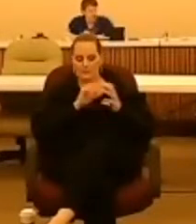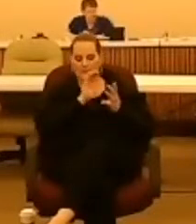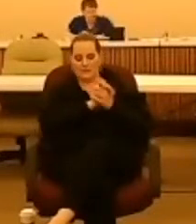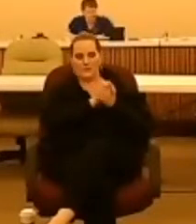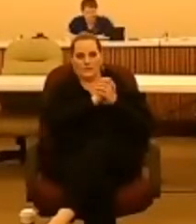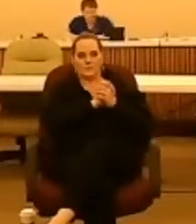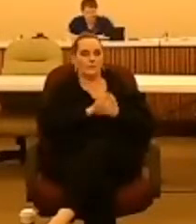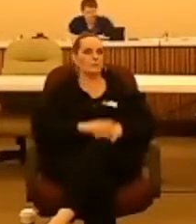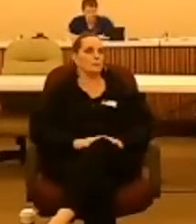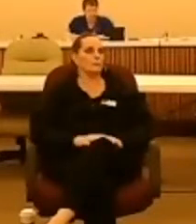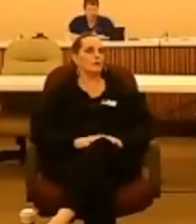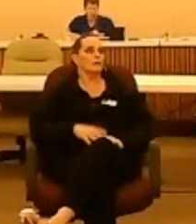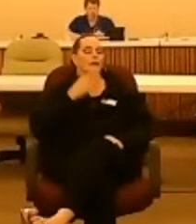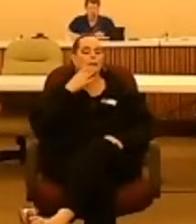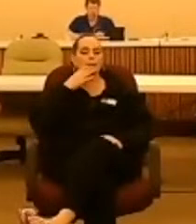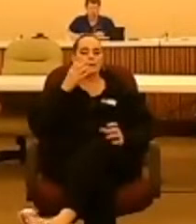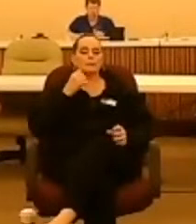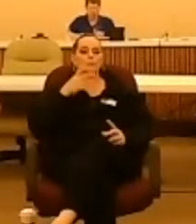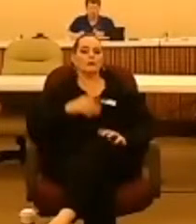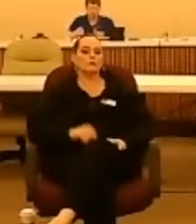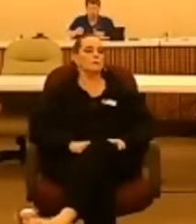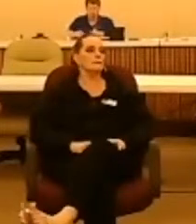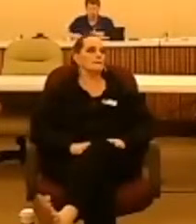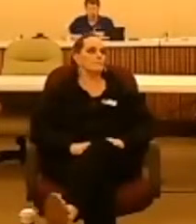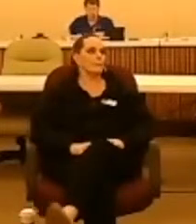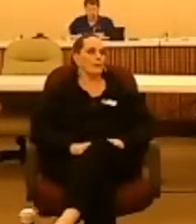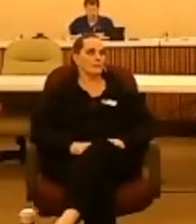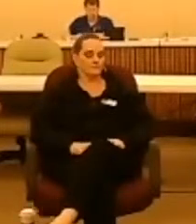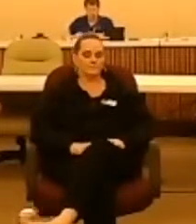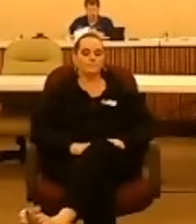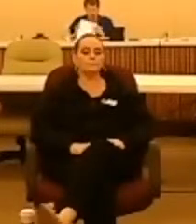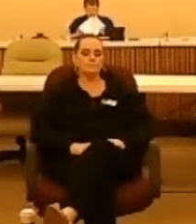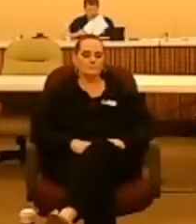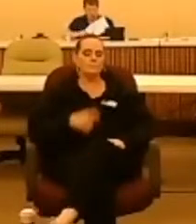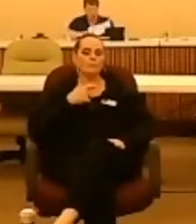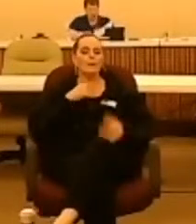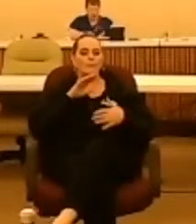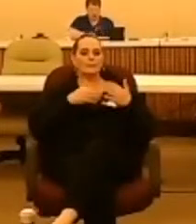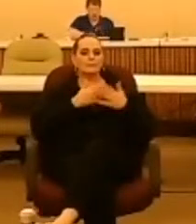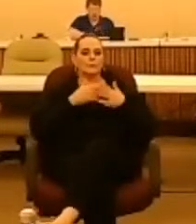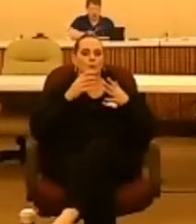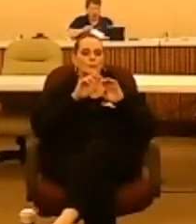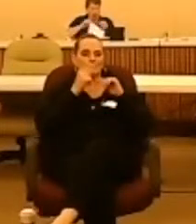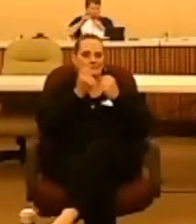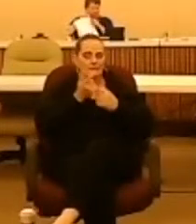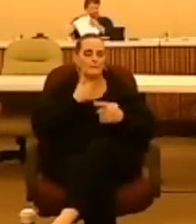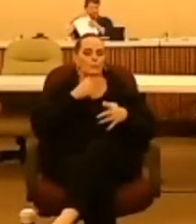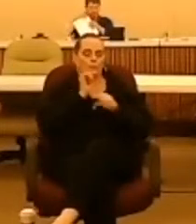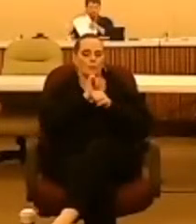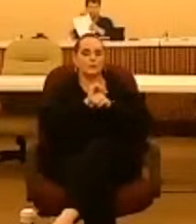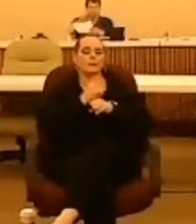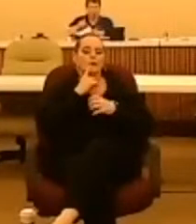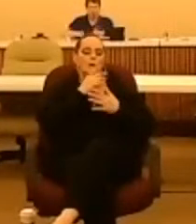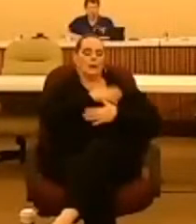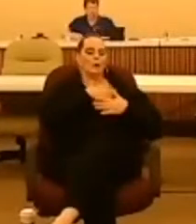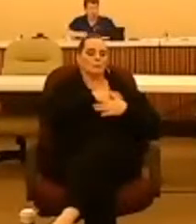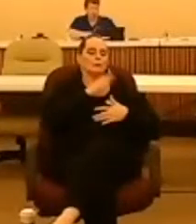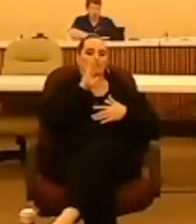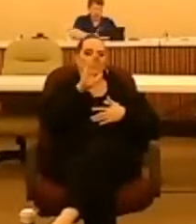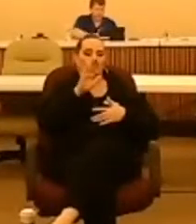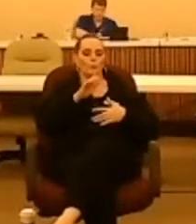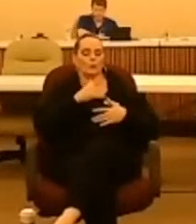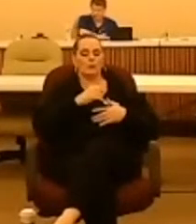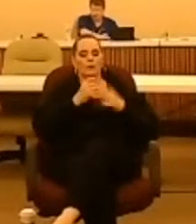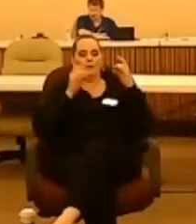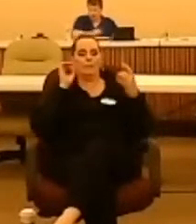congratulations. Yeah, thank you very much. So on behalf of the development team and the design team, definitely appreciate the town board's